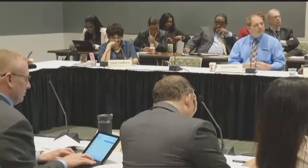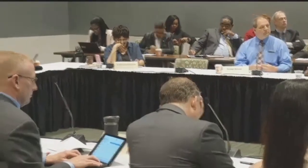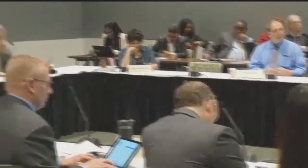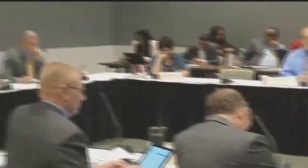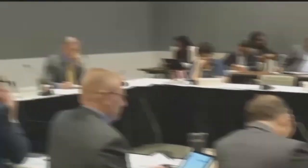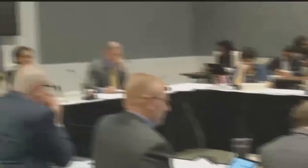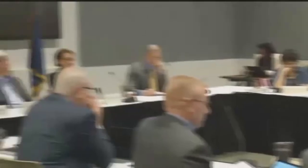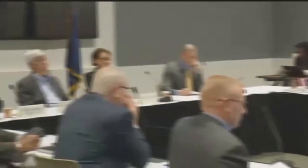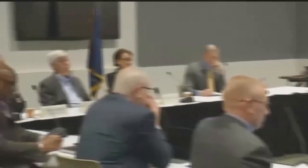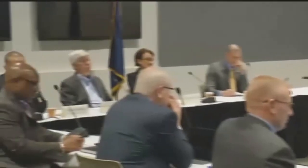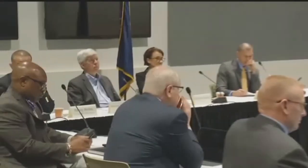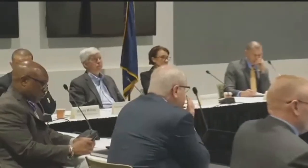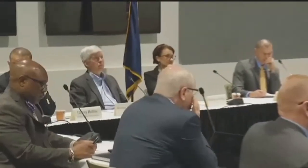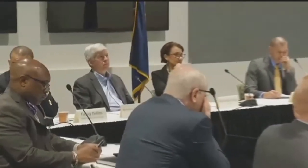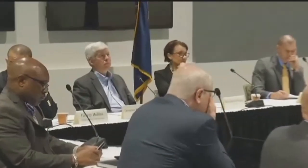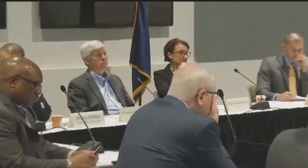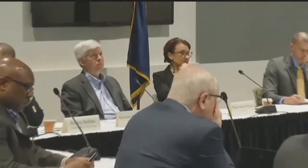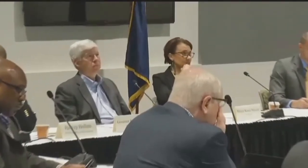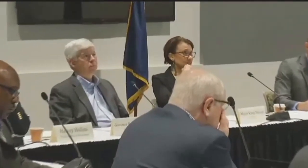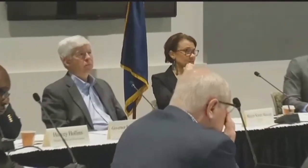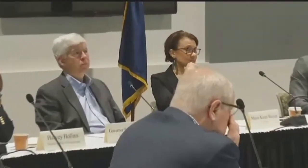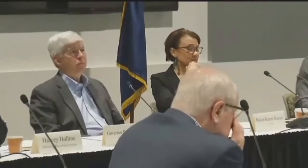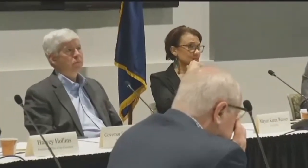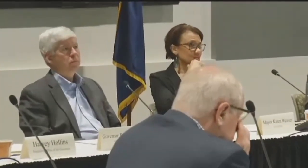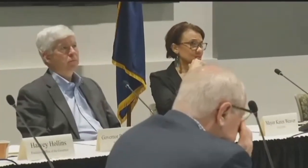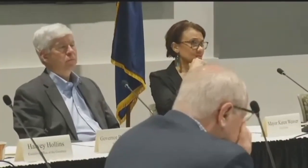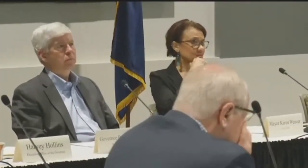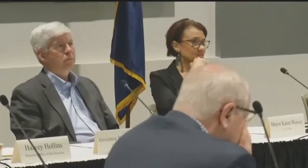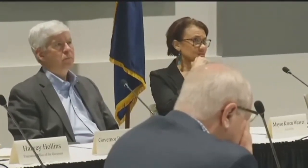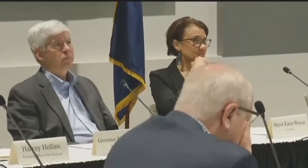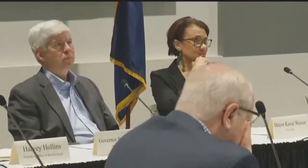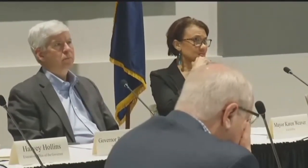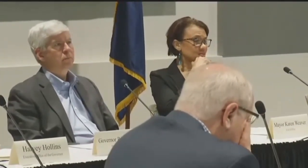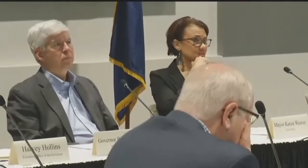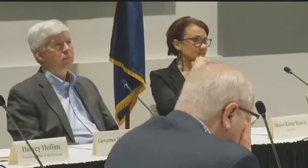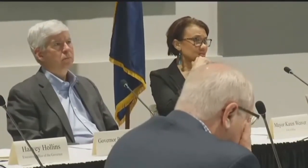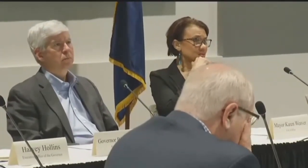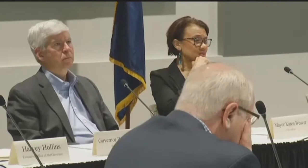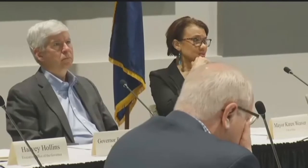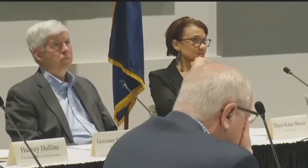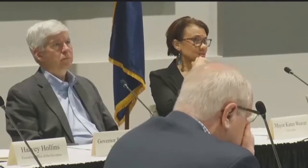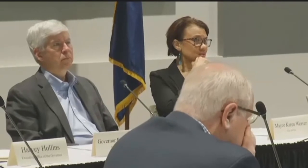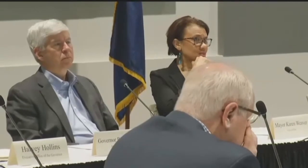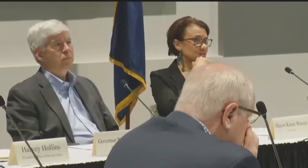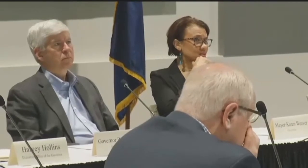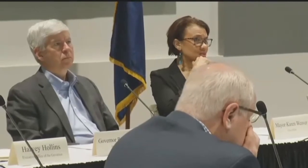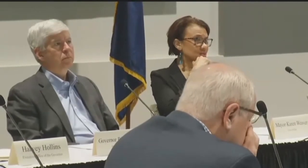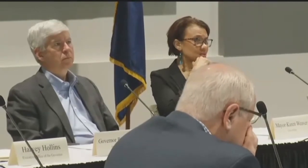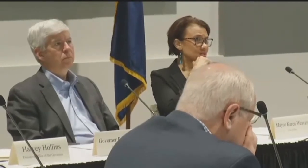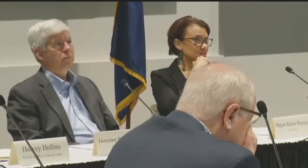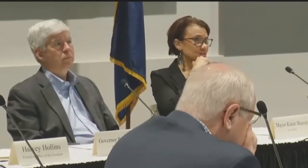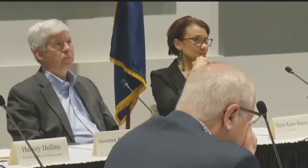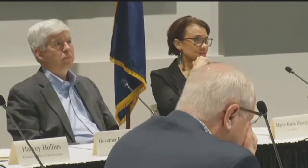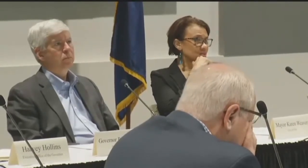they've reduced bond debt, they have energy management programs in place. And there's an MOU that was created when Great Lakes Water was formed